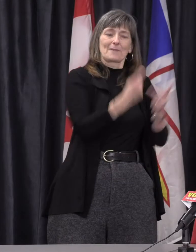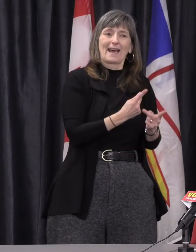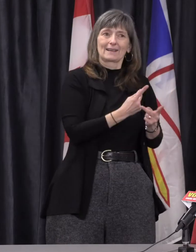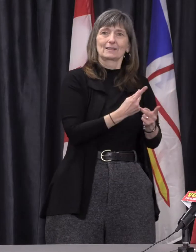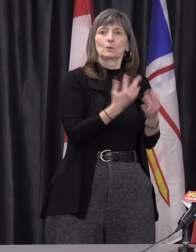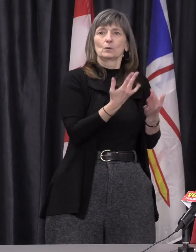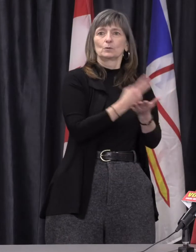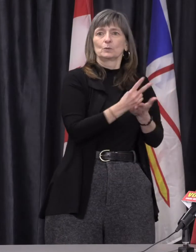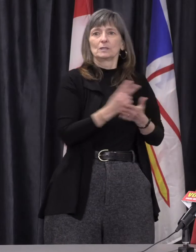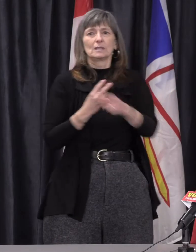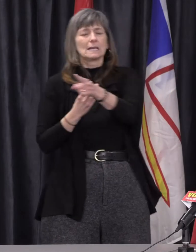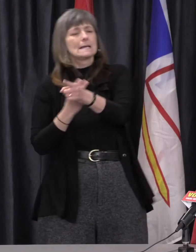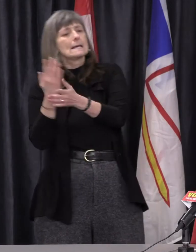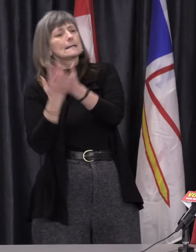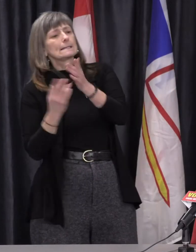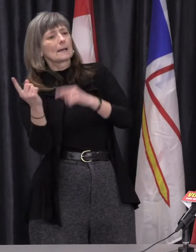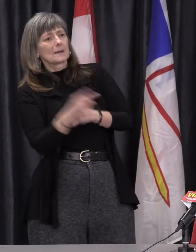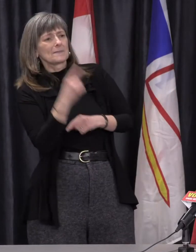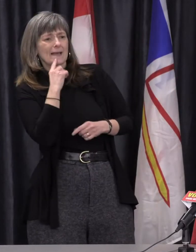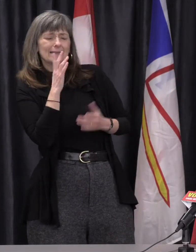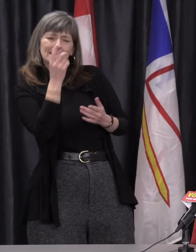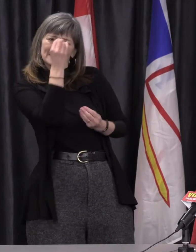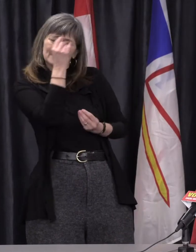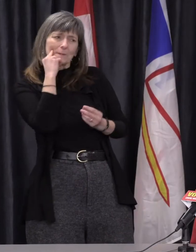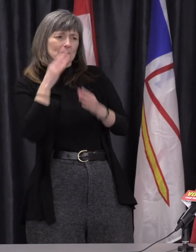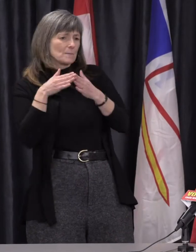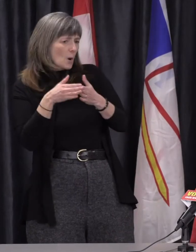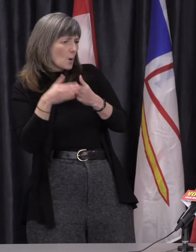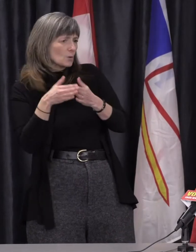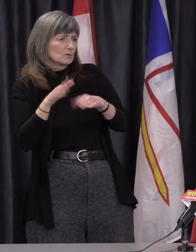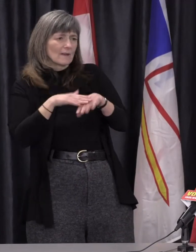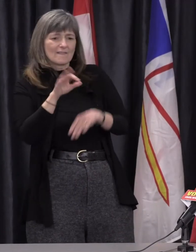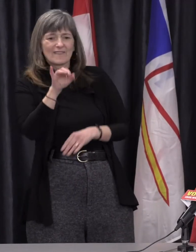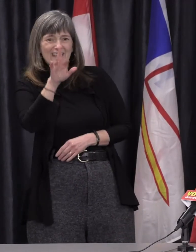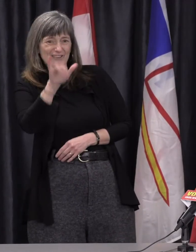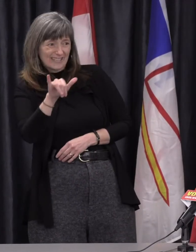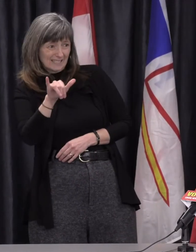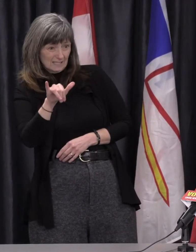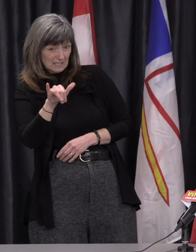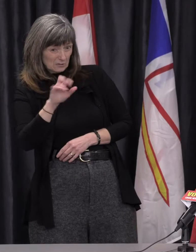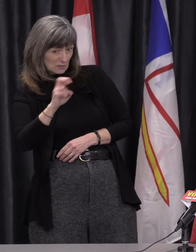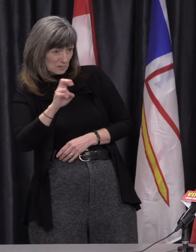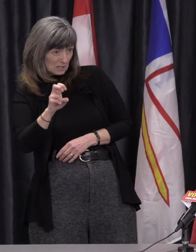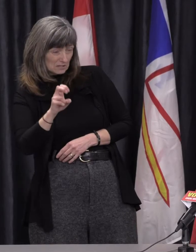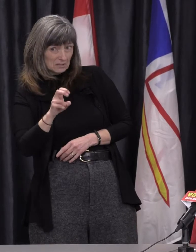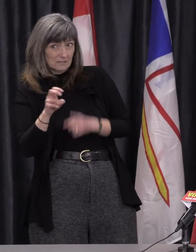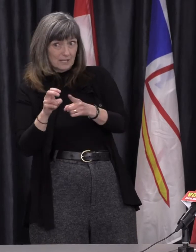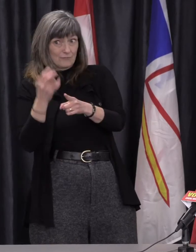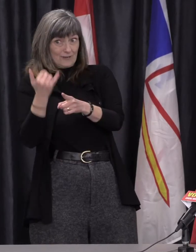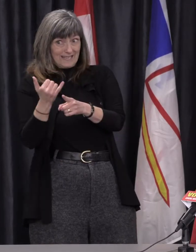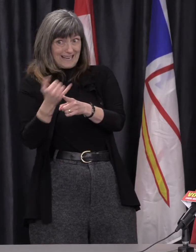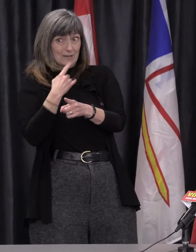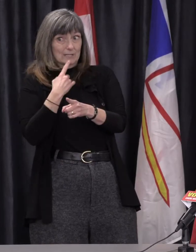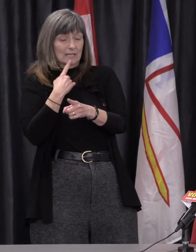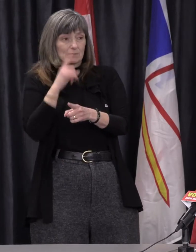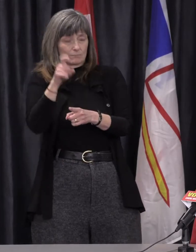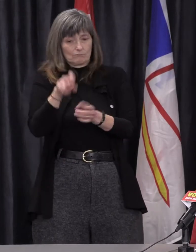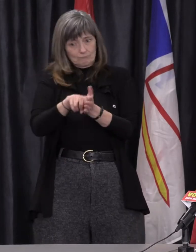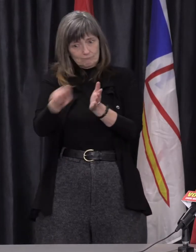of the people in this province are wondering about ferries and transportation on them. Right now, protocol is to get out of your vehicles on those